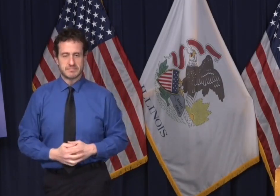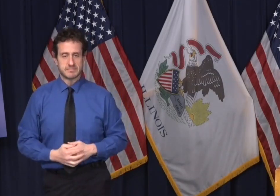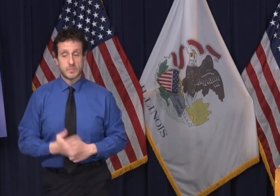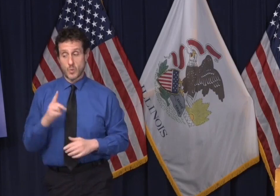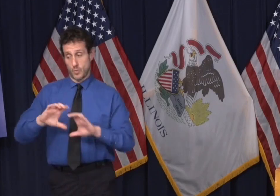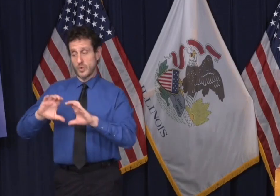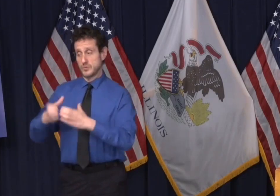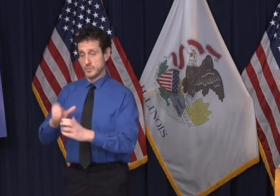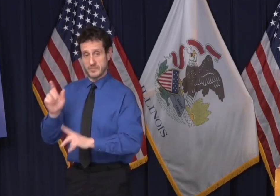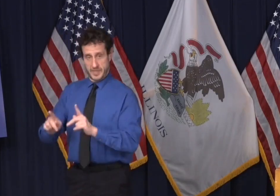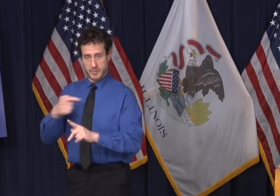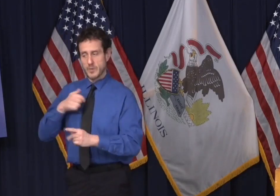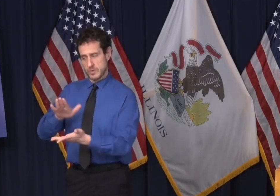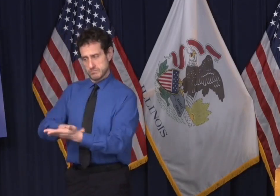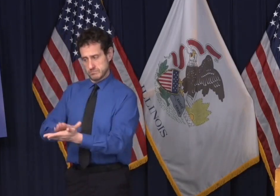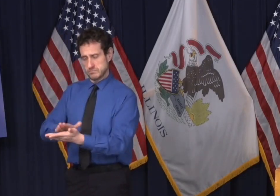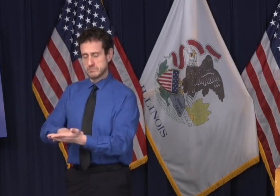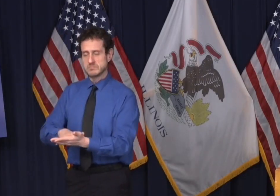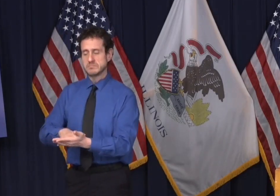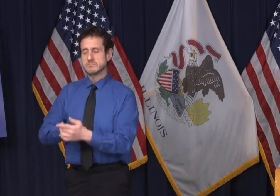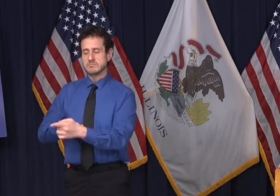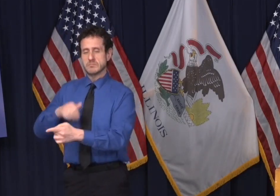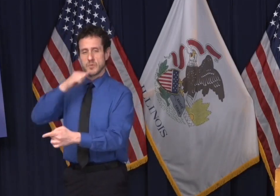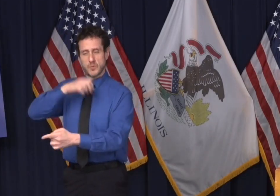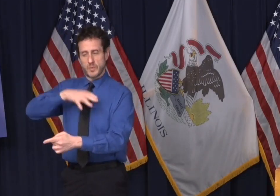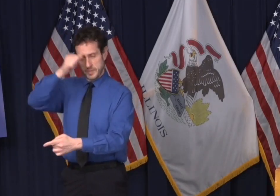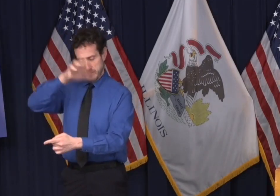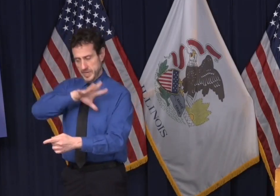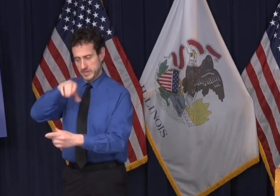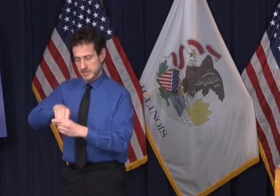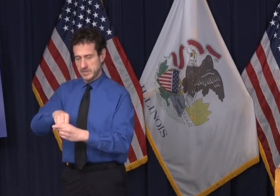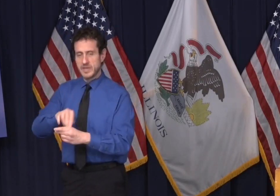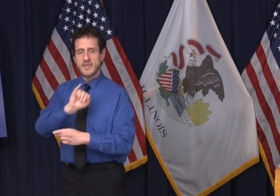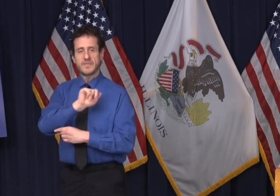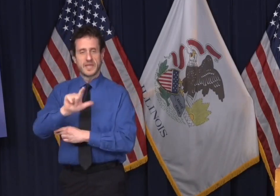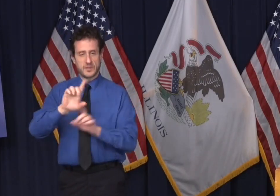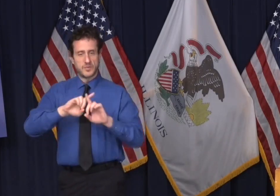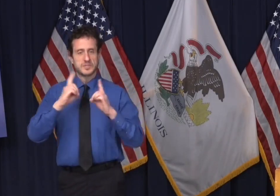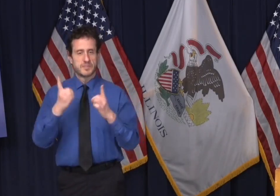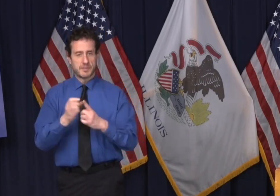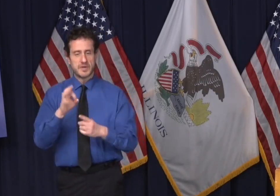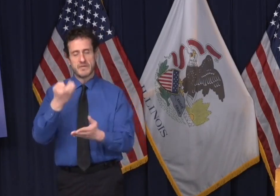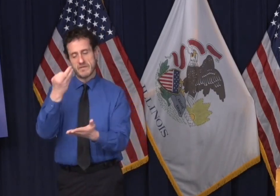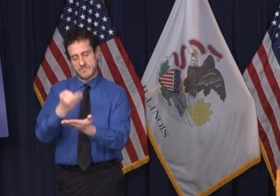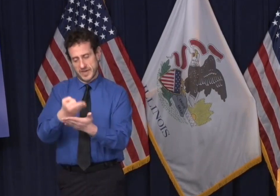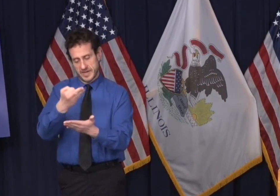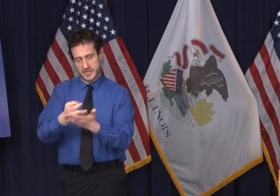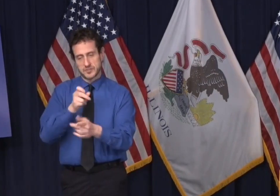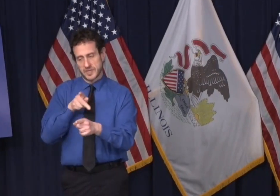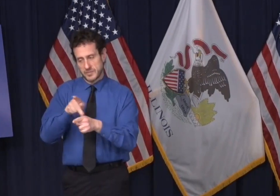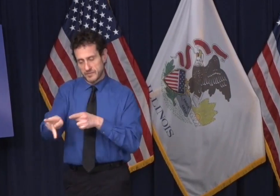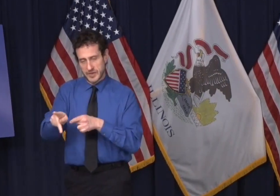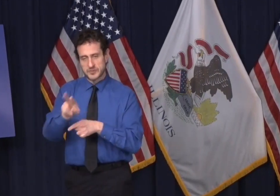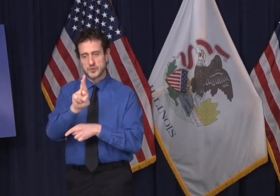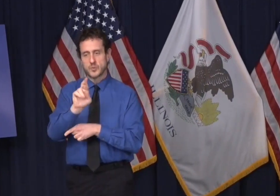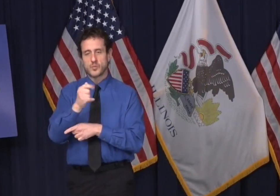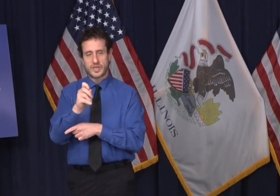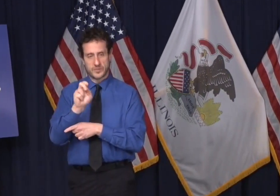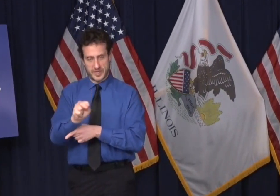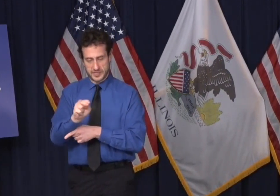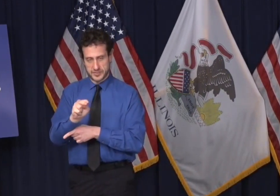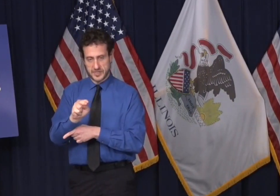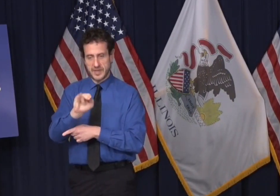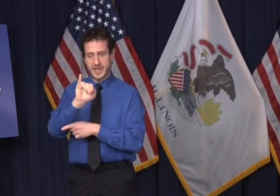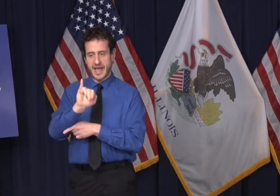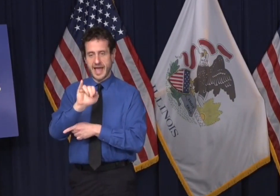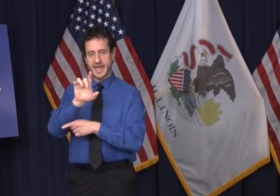public servants, the women and men of the Illinois Department of Financial and Professional Regulation,